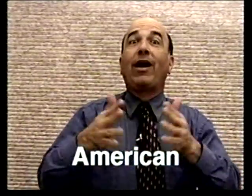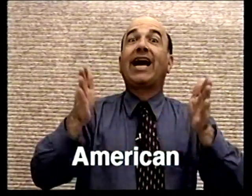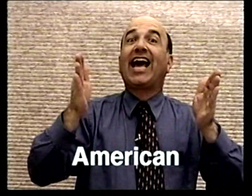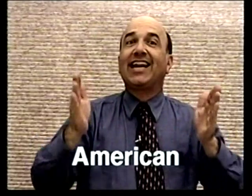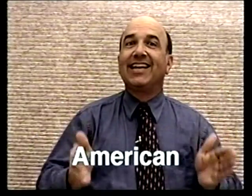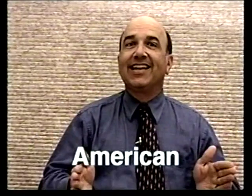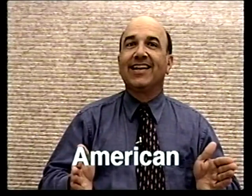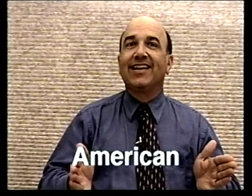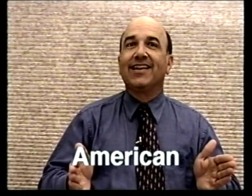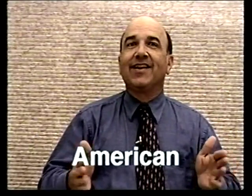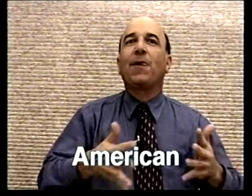American.